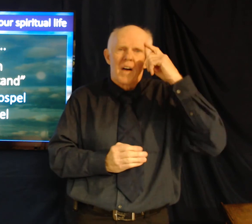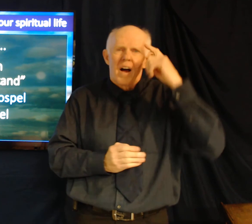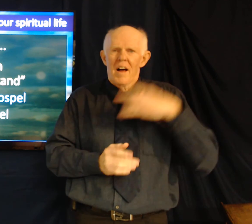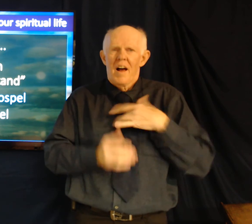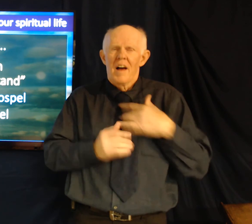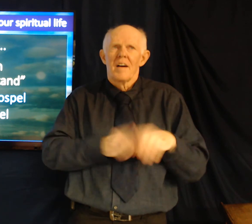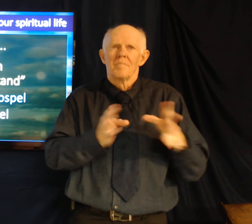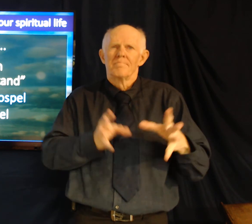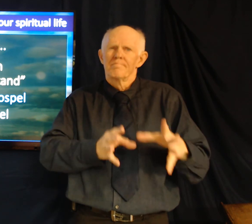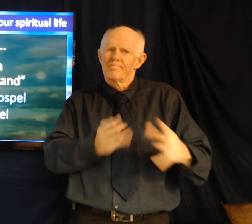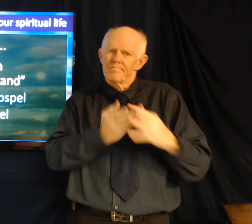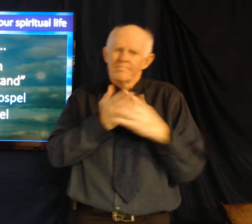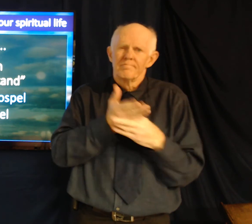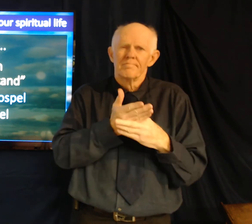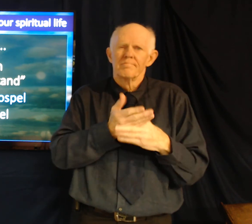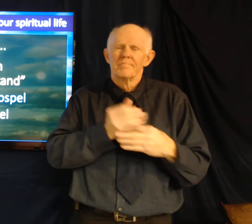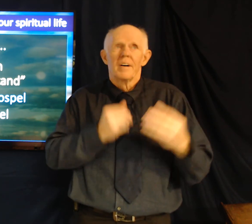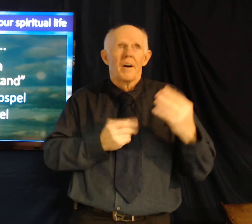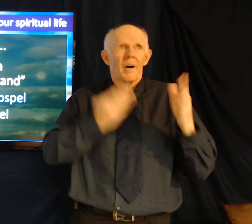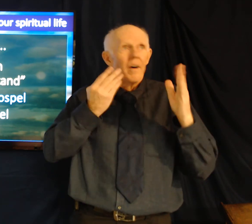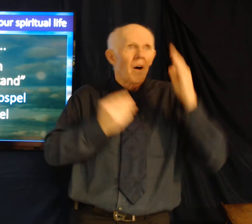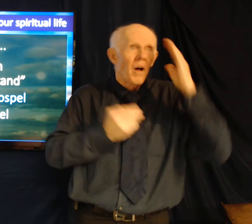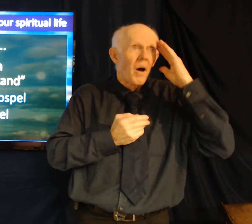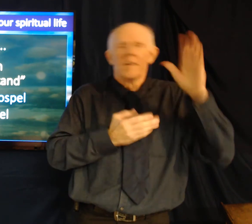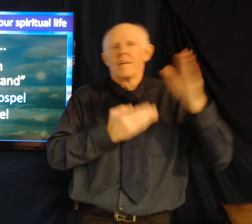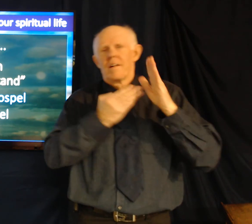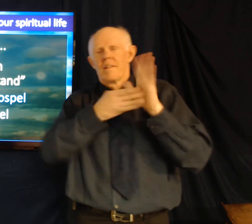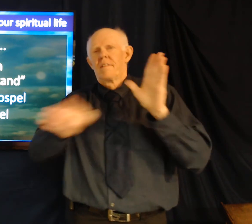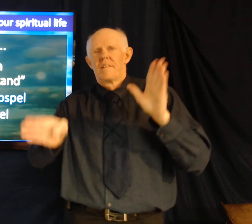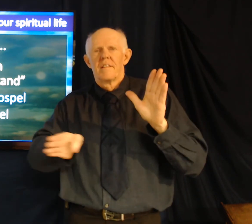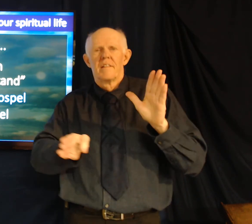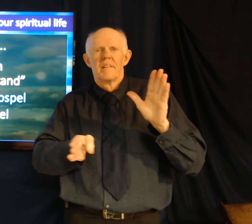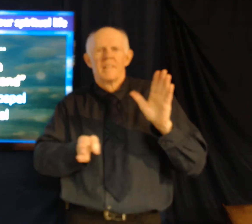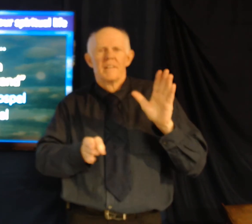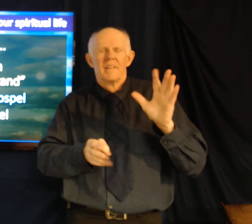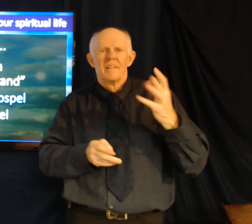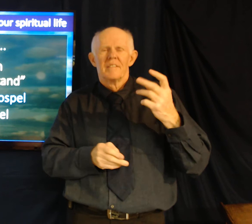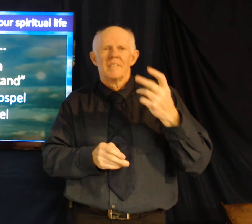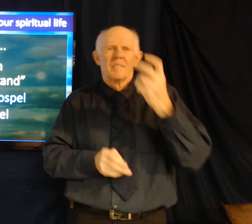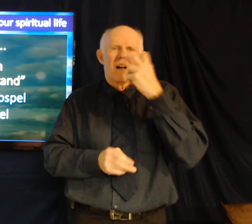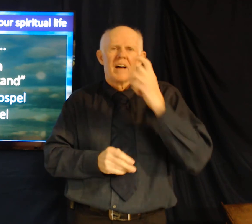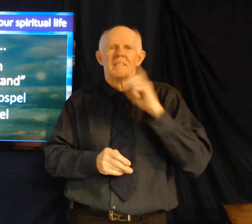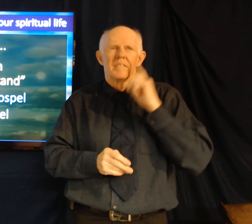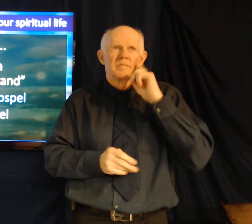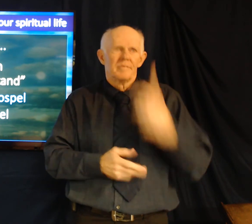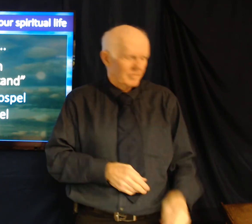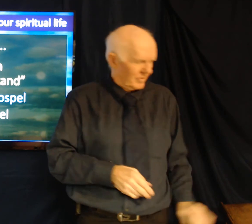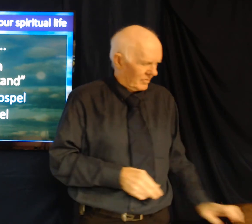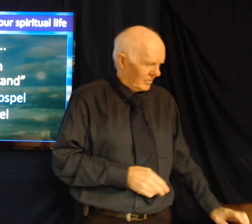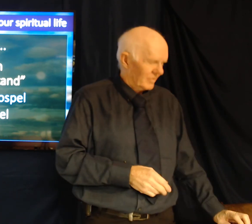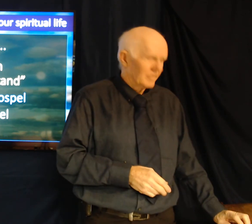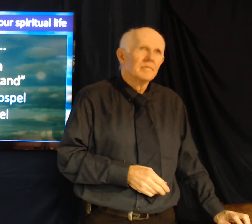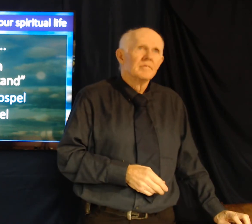they don't have a fully open mind and heart and they reject the gospel blind and deaf